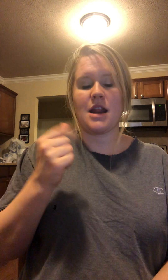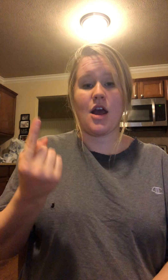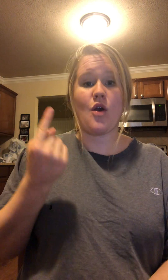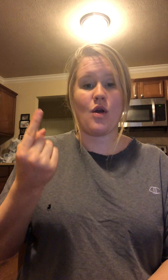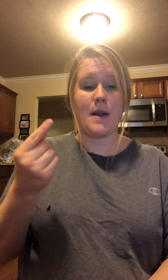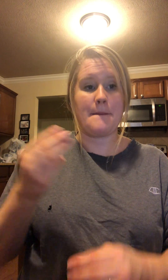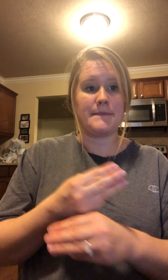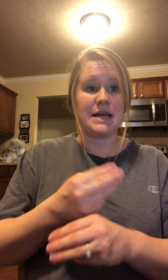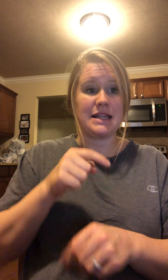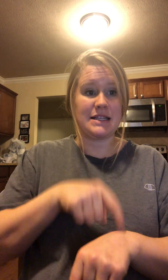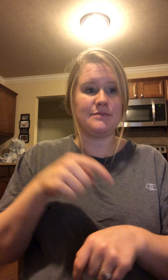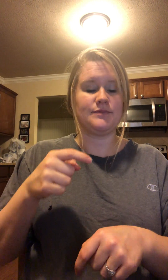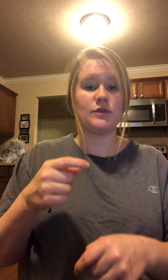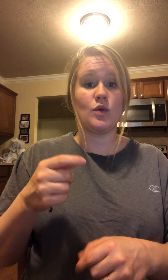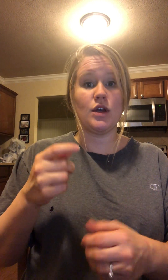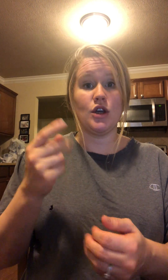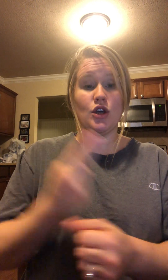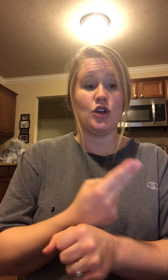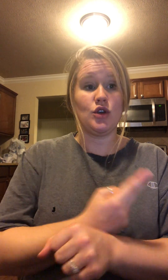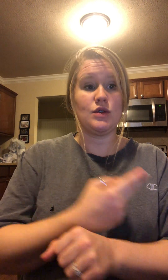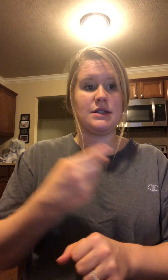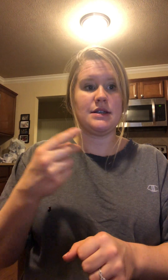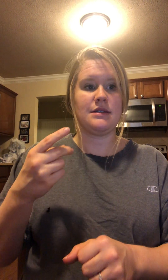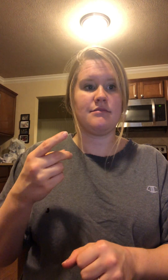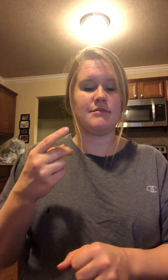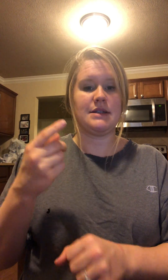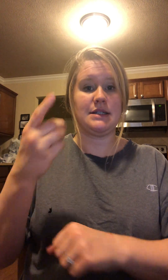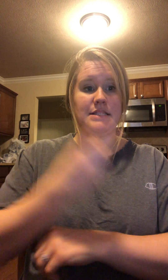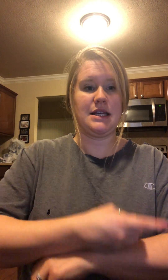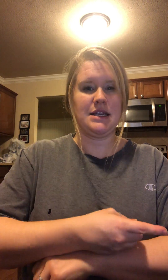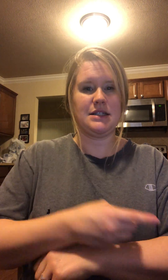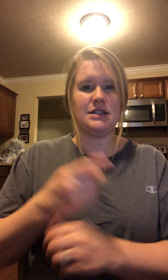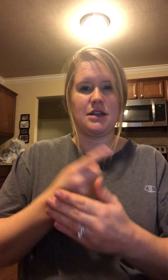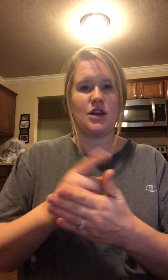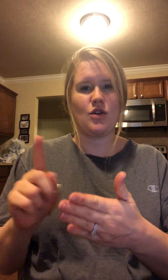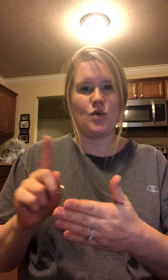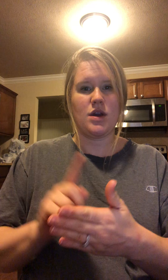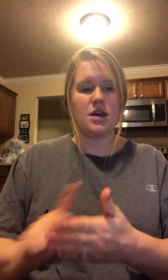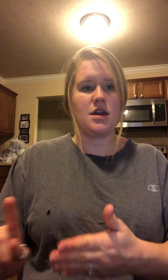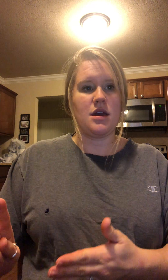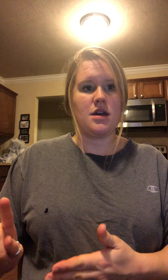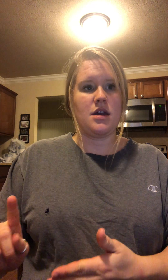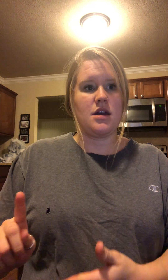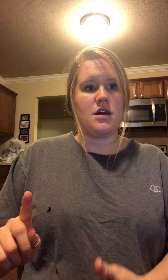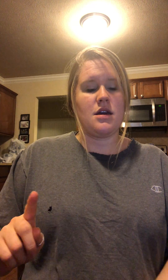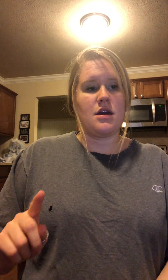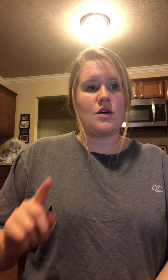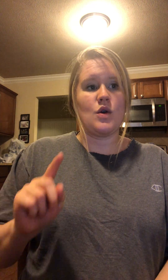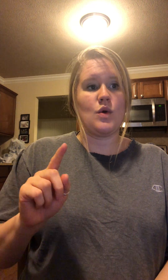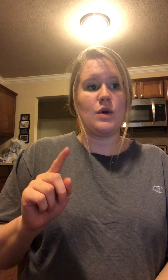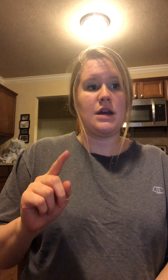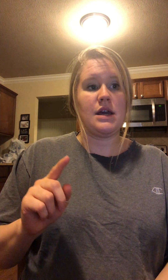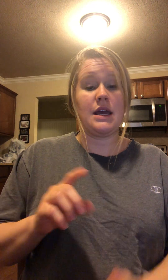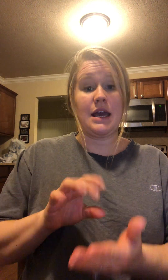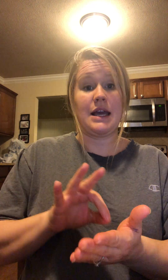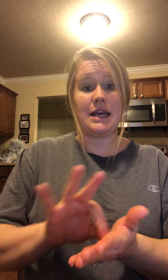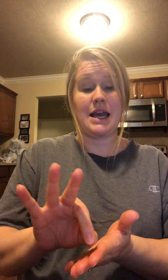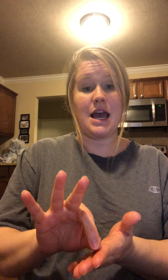how many days we've been in school, and we count to 100. We learn about number patterns, and it's